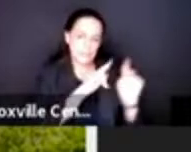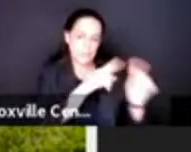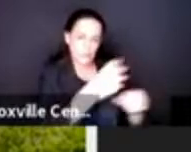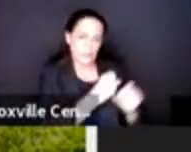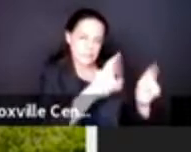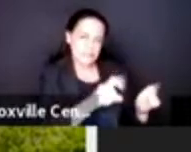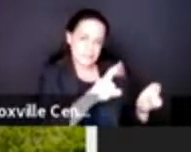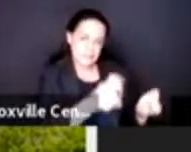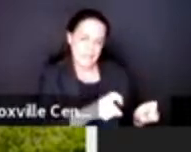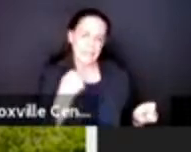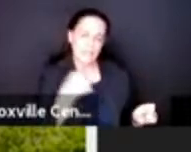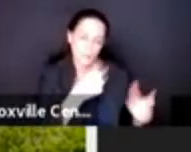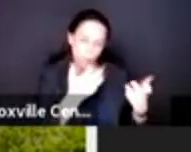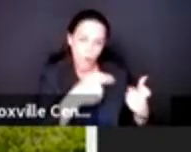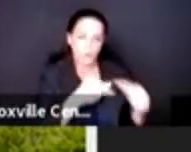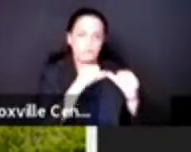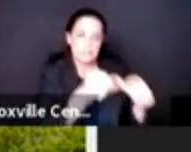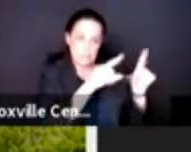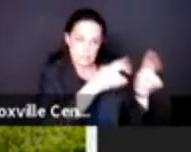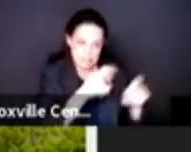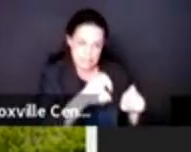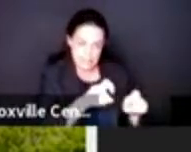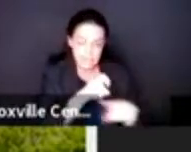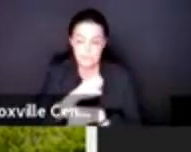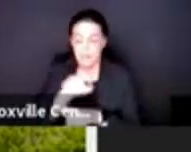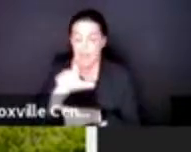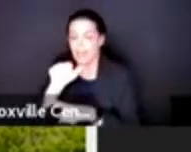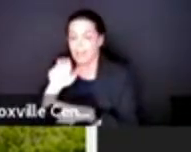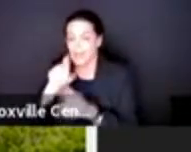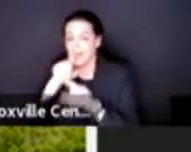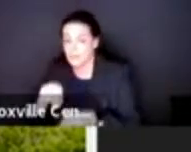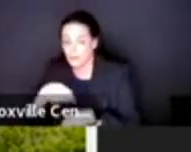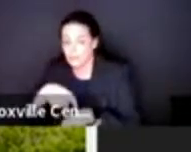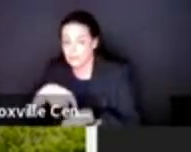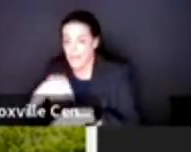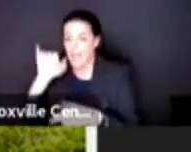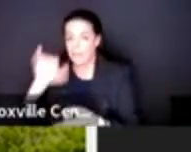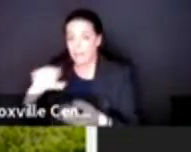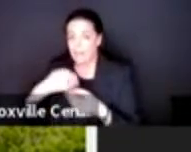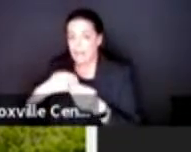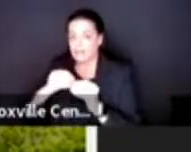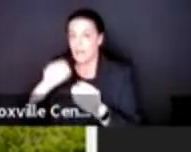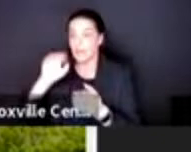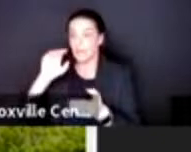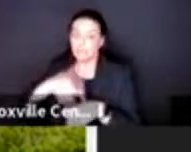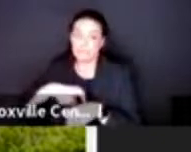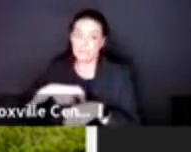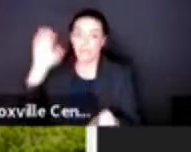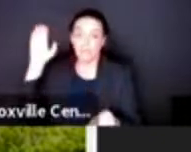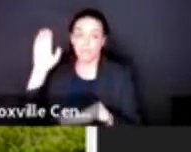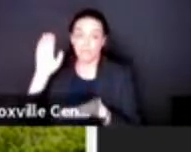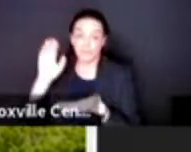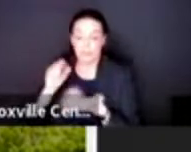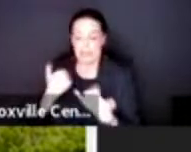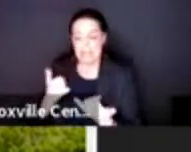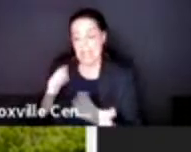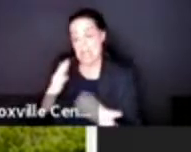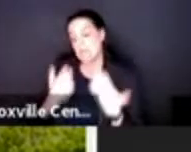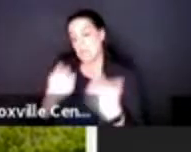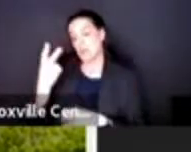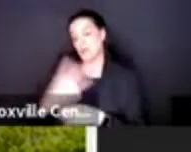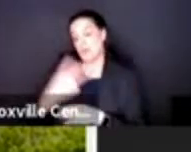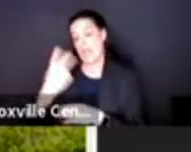tested. Regarding lab turnaround time, this number has continued to decrease and now sits at an average of 2.1 days